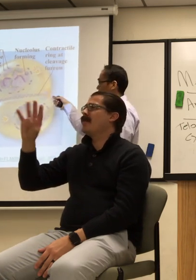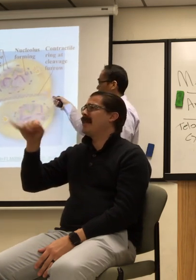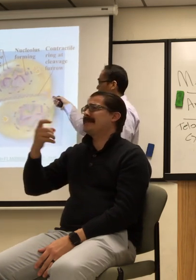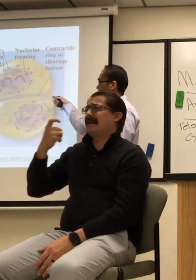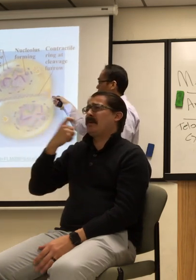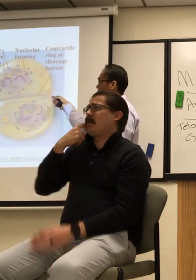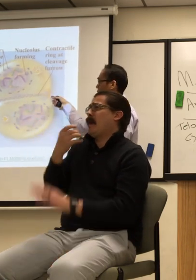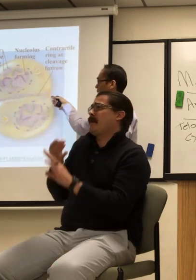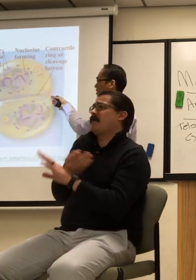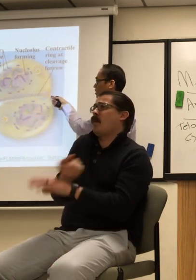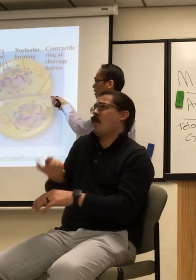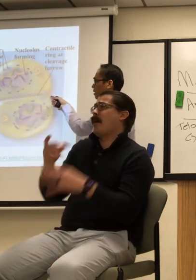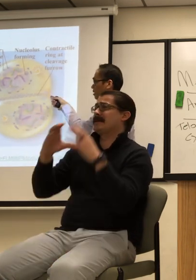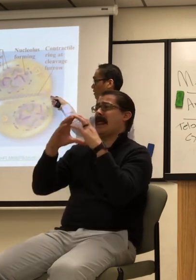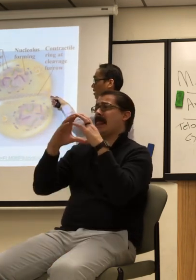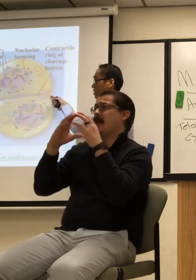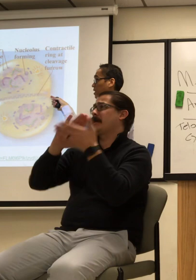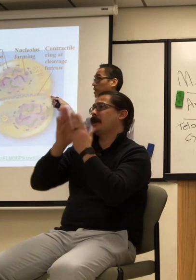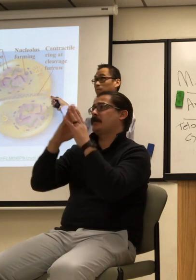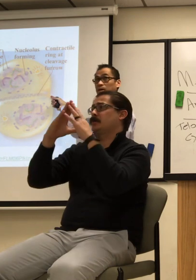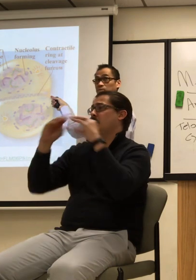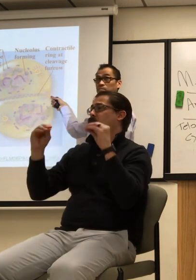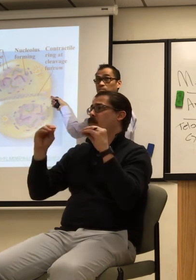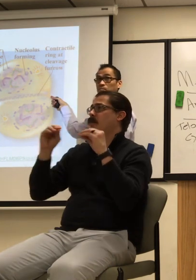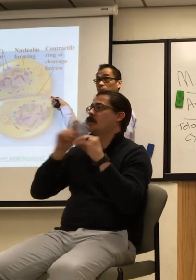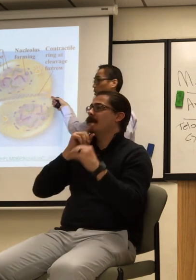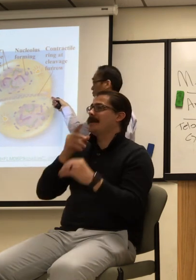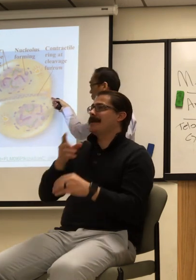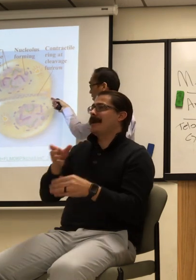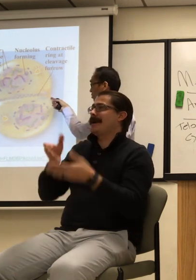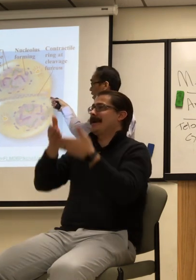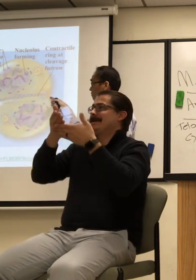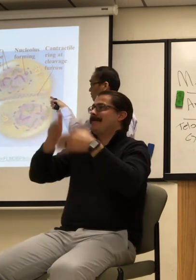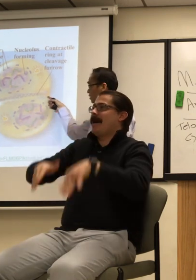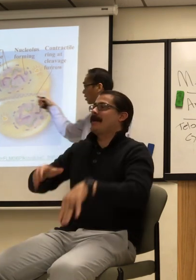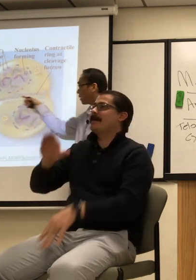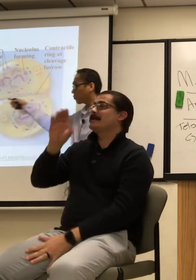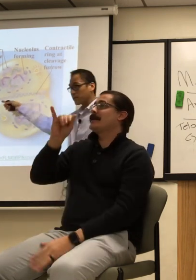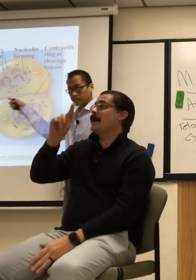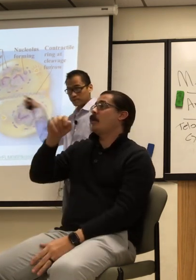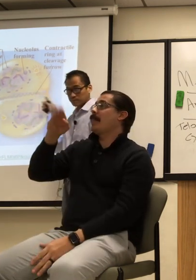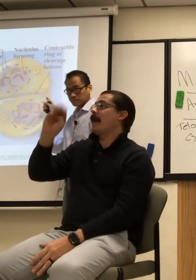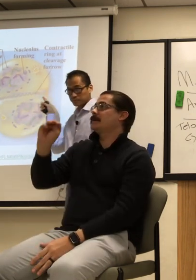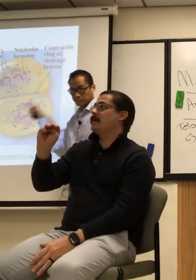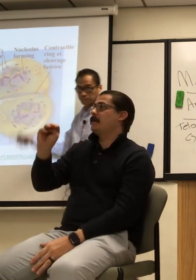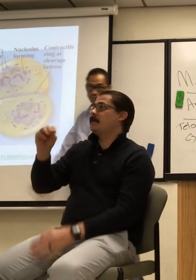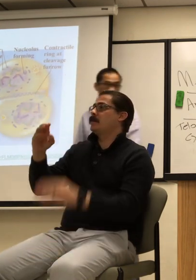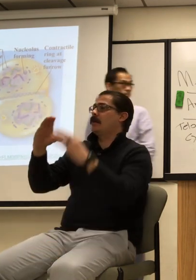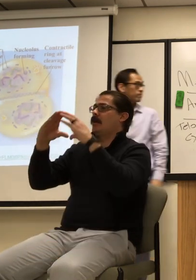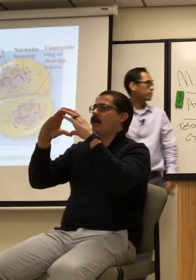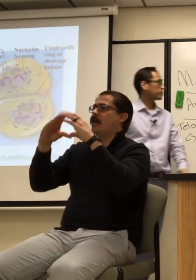cleavage furrow. You're basically dividing the cytoplasm, right, when you pinch off the cell membrane.